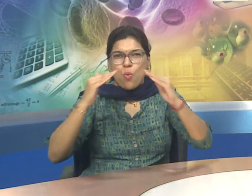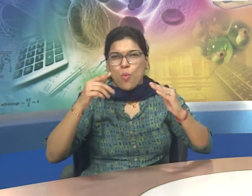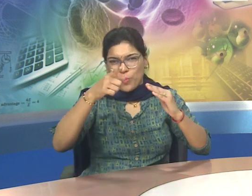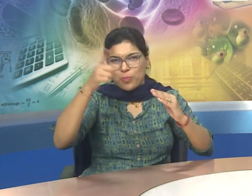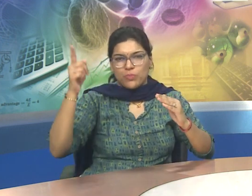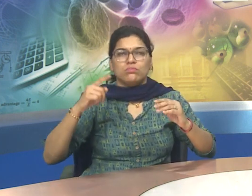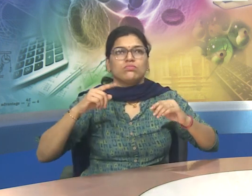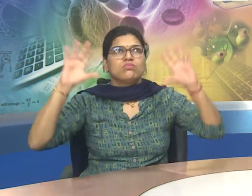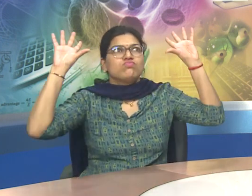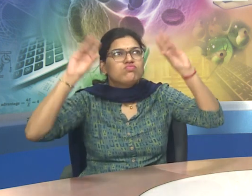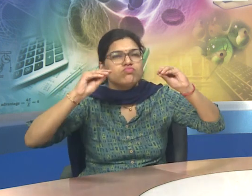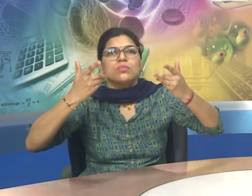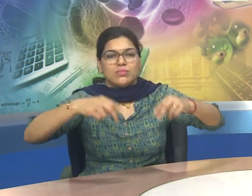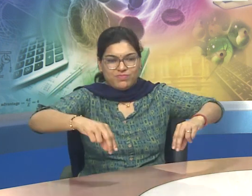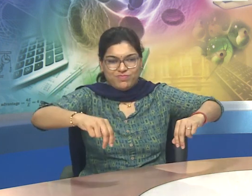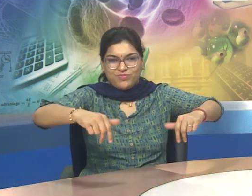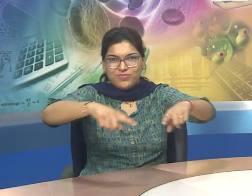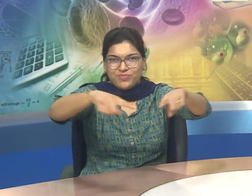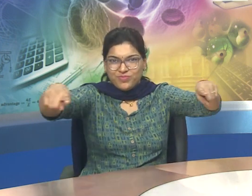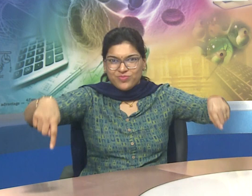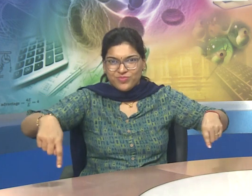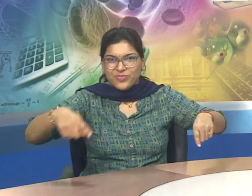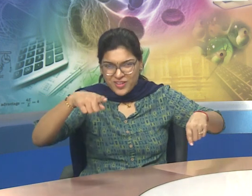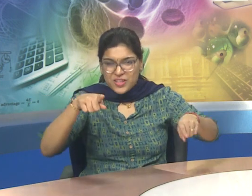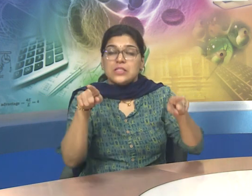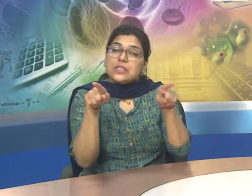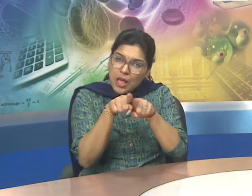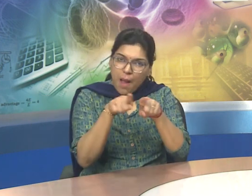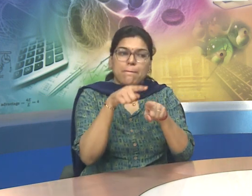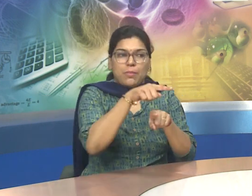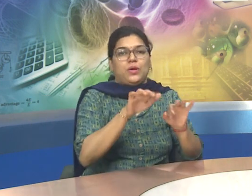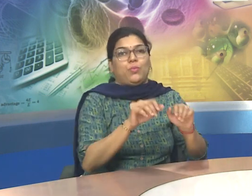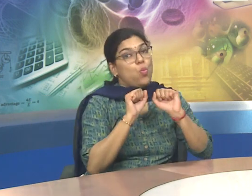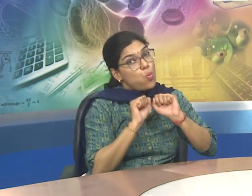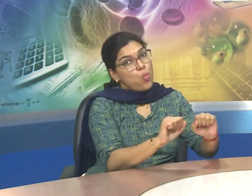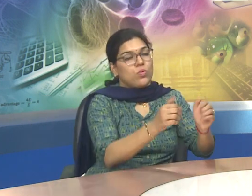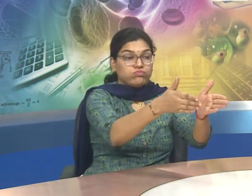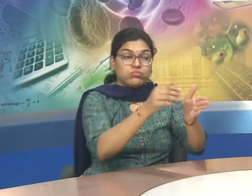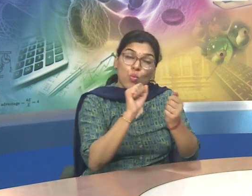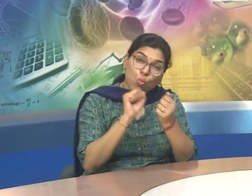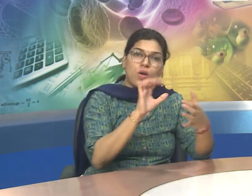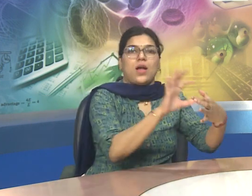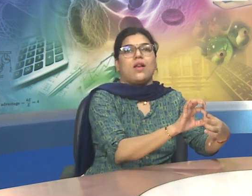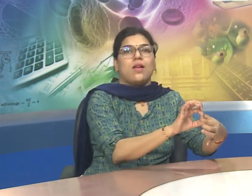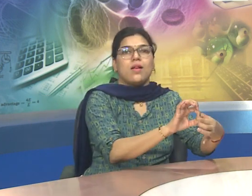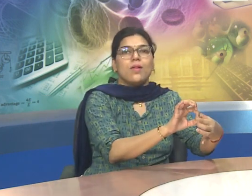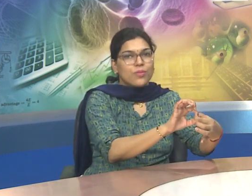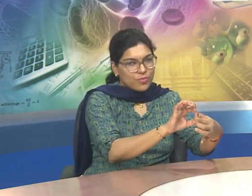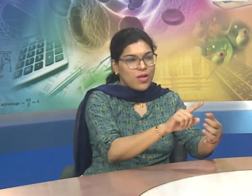cut, the energy or electricity from the UPS will help the